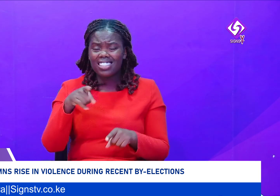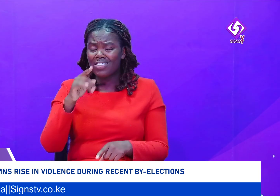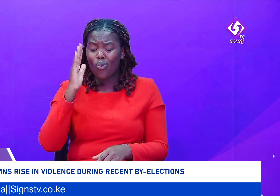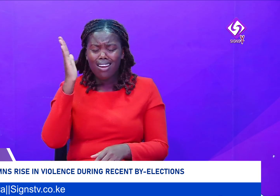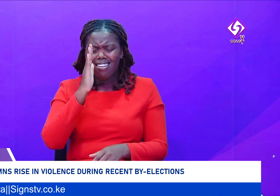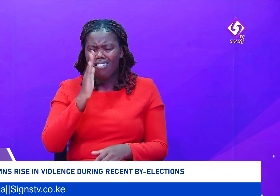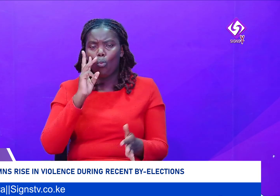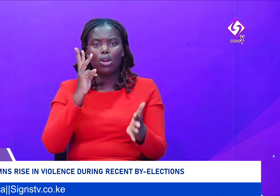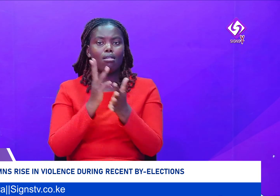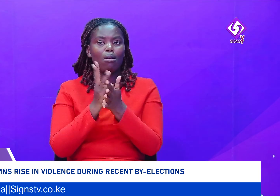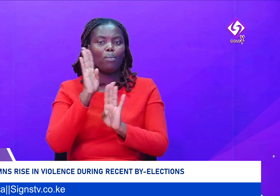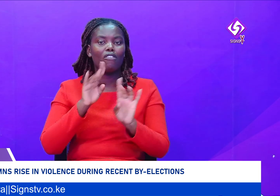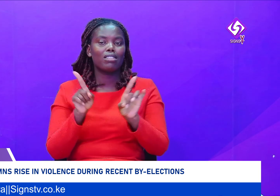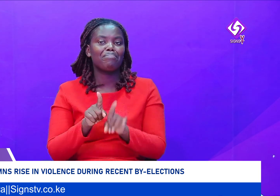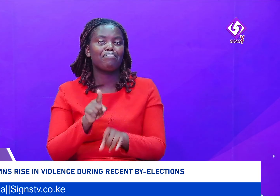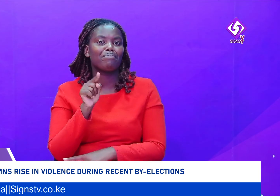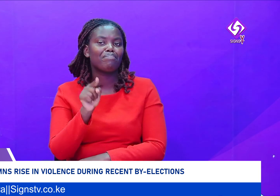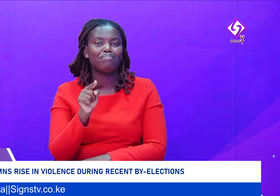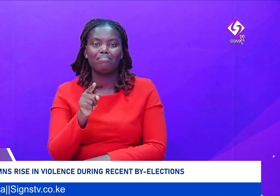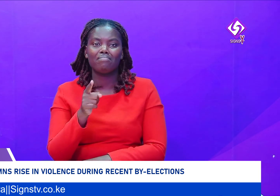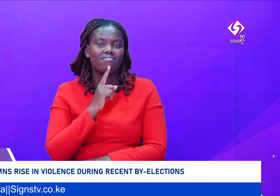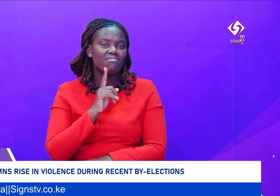witnessed such levels of force,